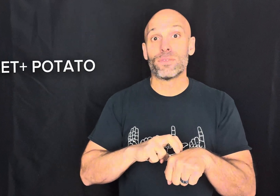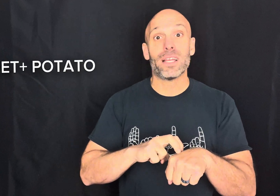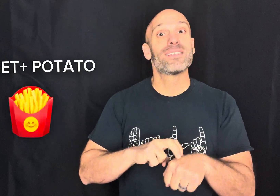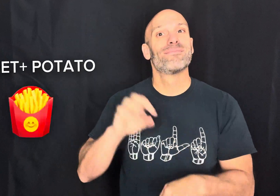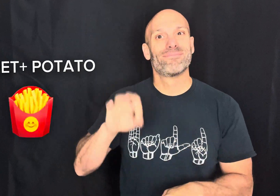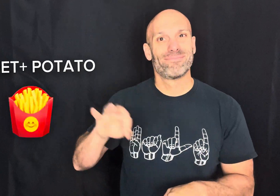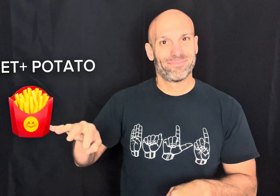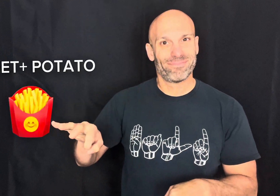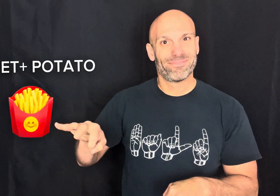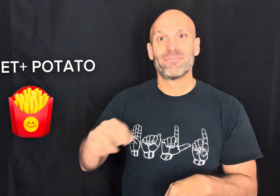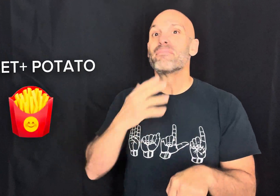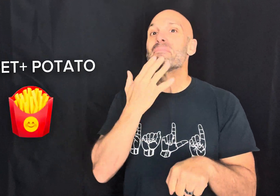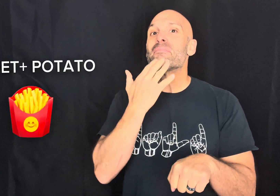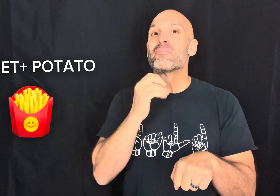fries.